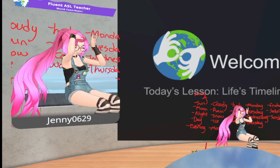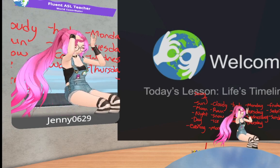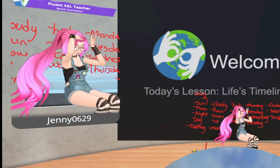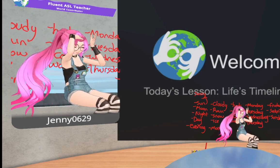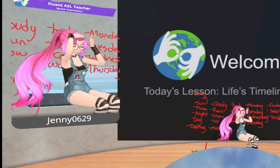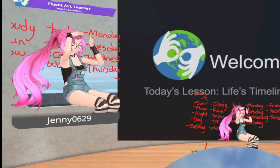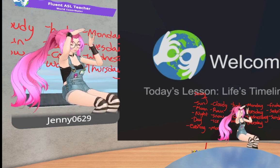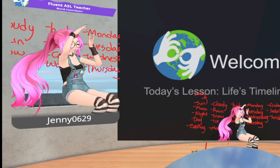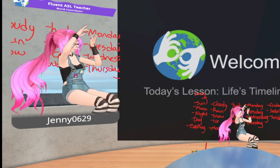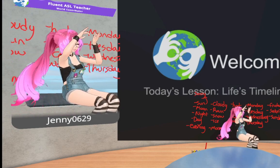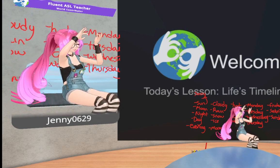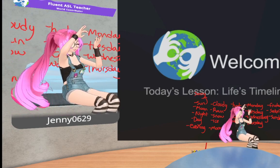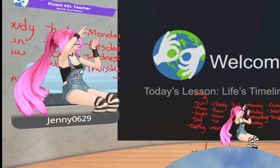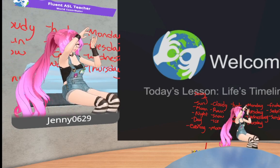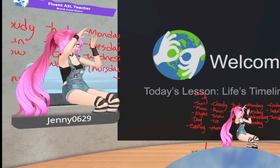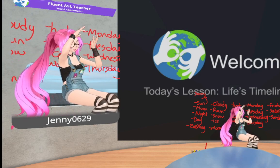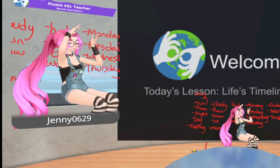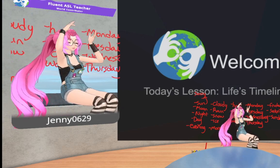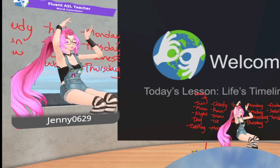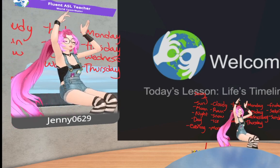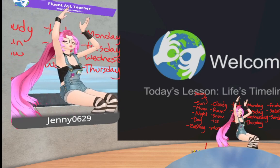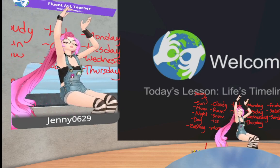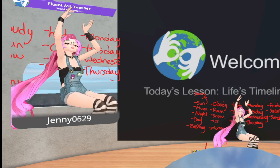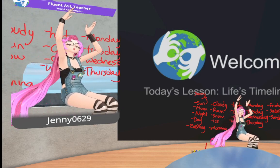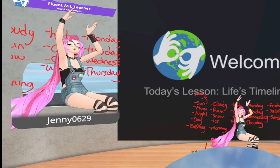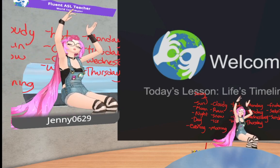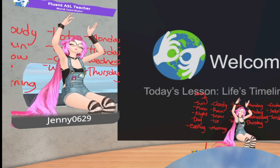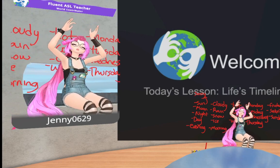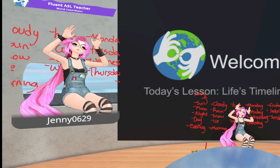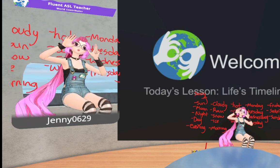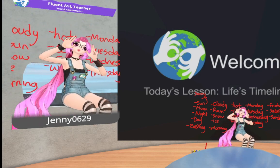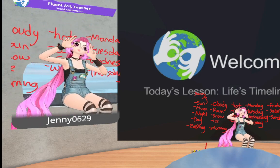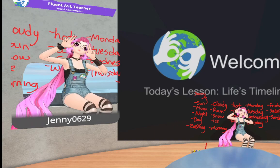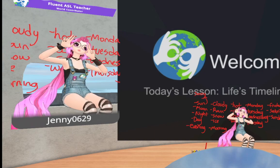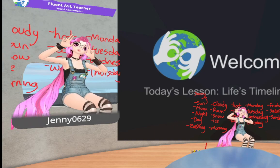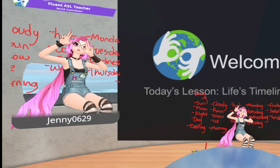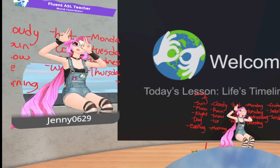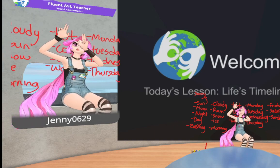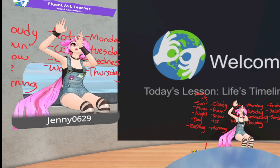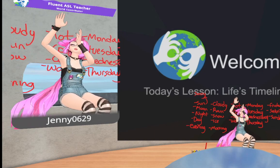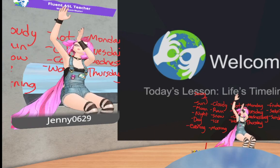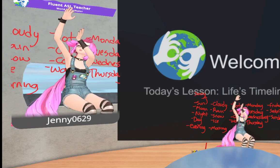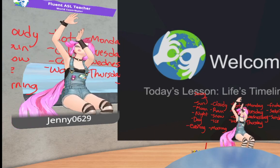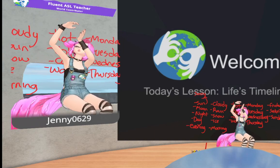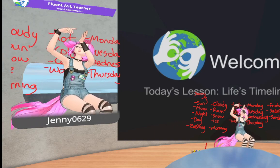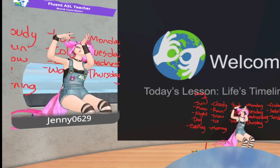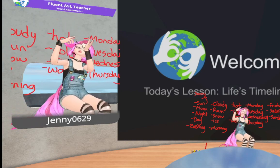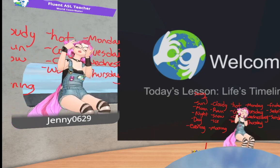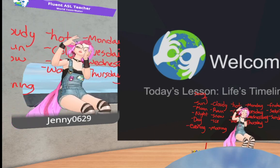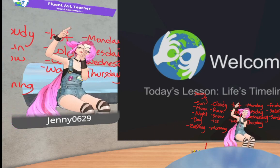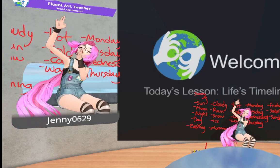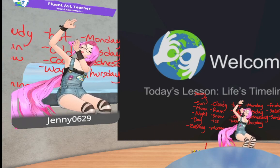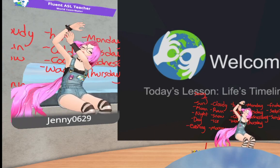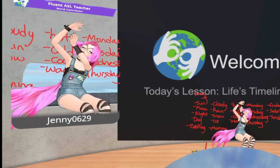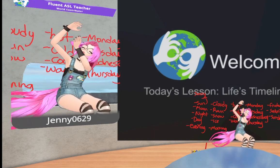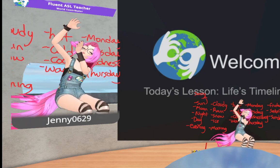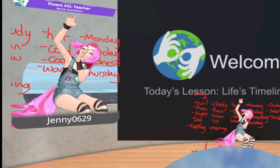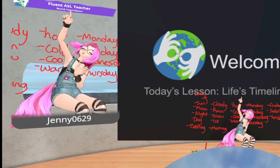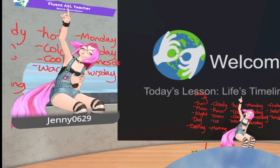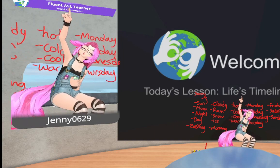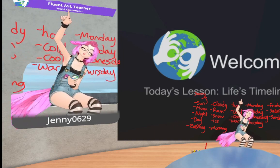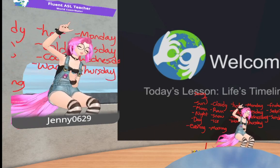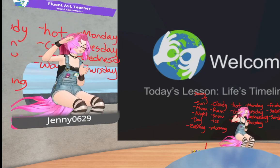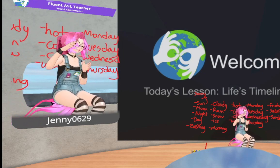right here because, like you said, this is like confused. But I think if you were more looking up and saying like, I saw